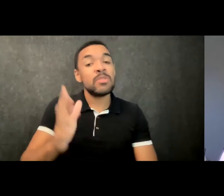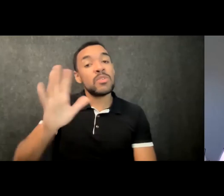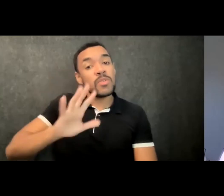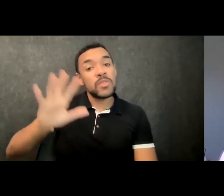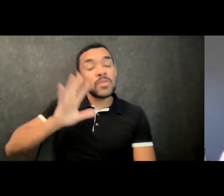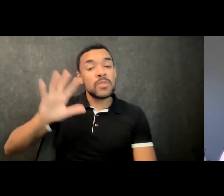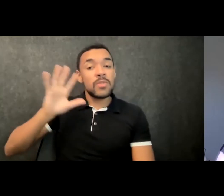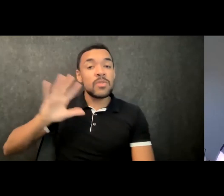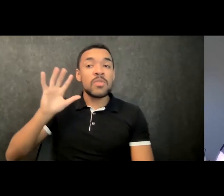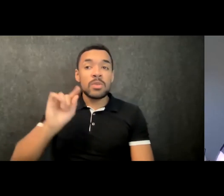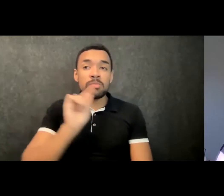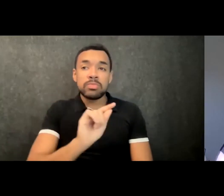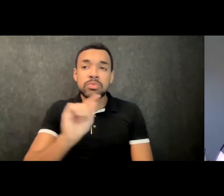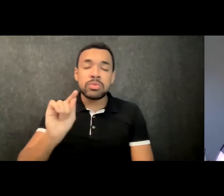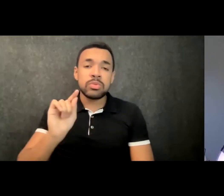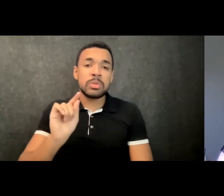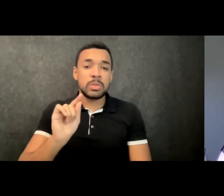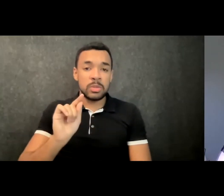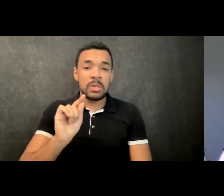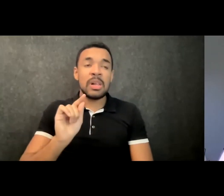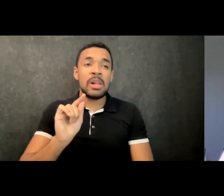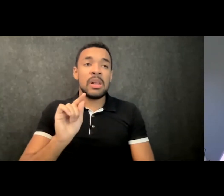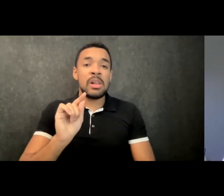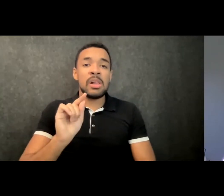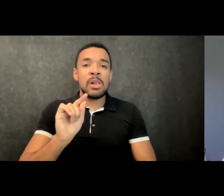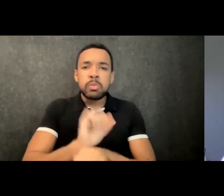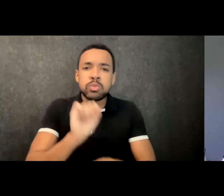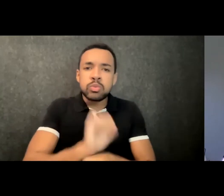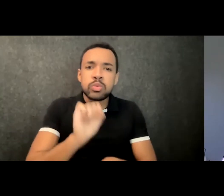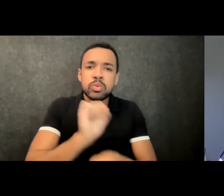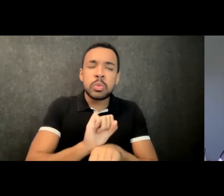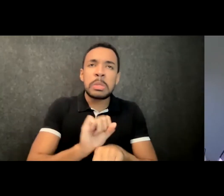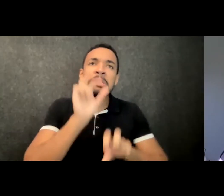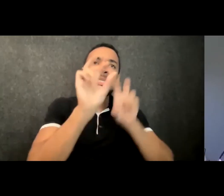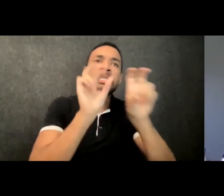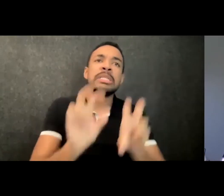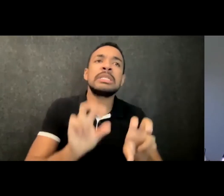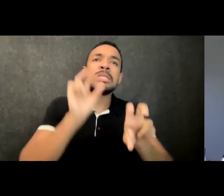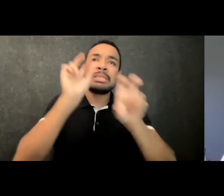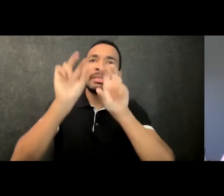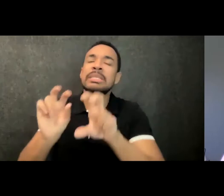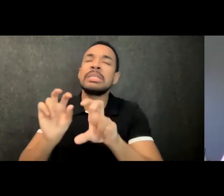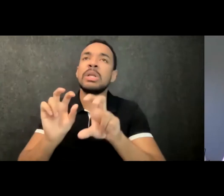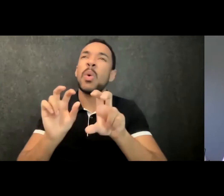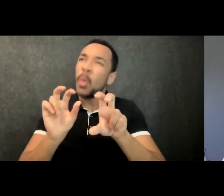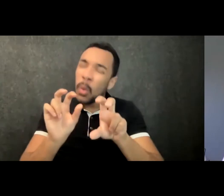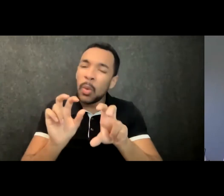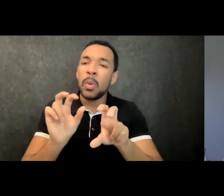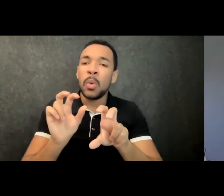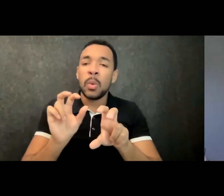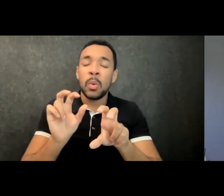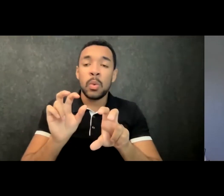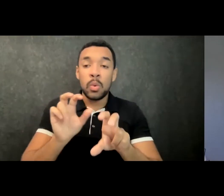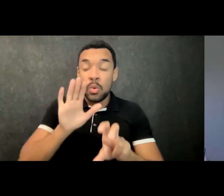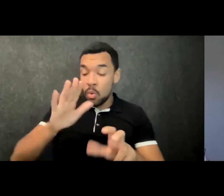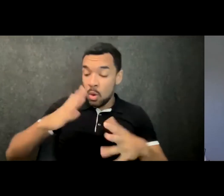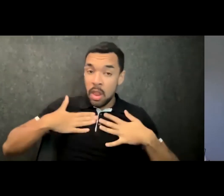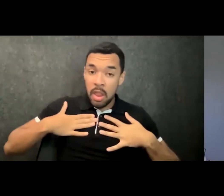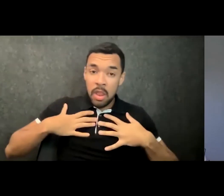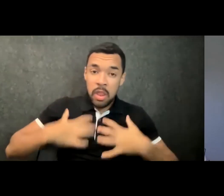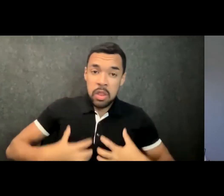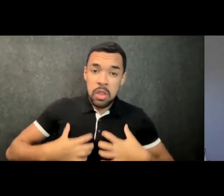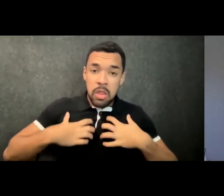bodegas stocking single roll toilet paper. Praise be to pure lungs. Praise be to love and